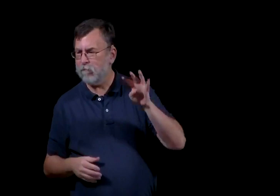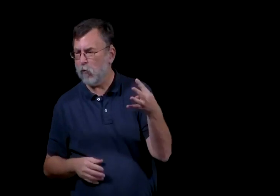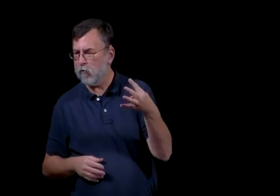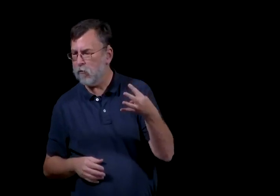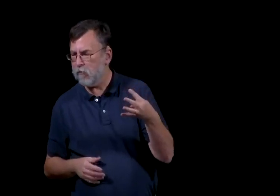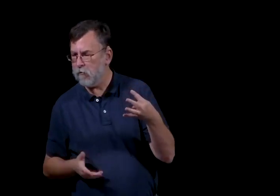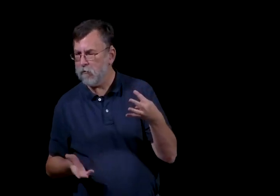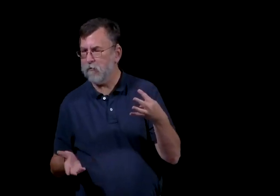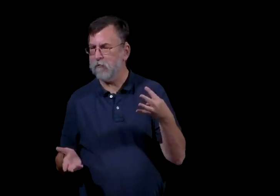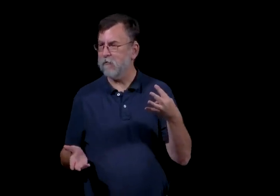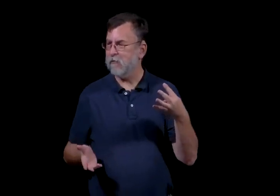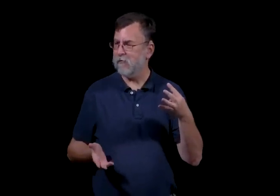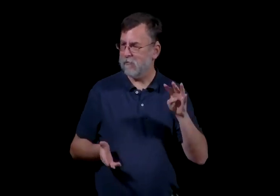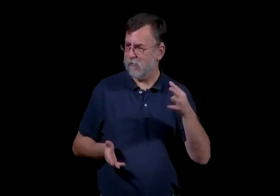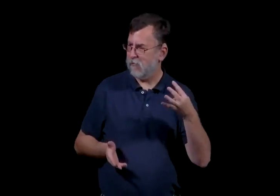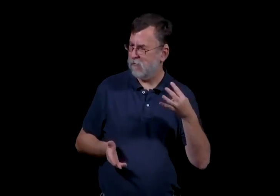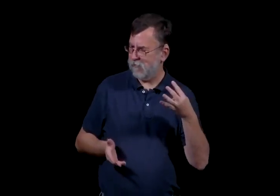about the fourth one?